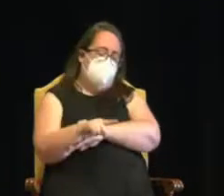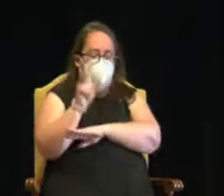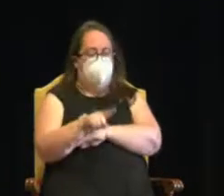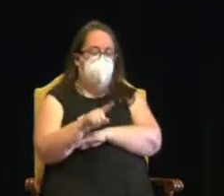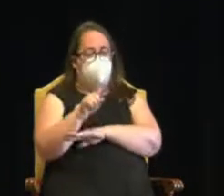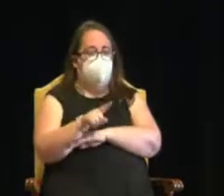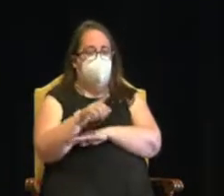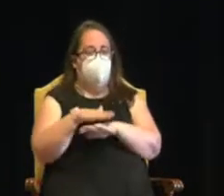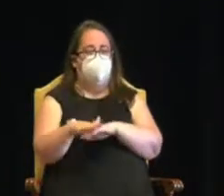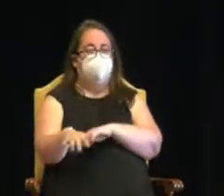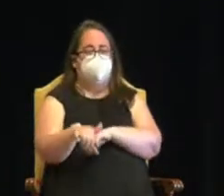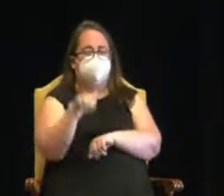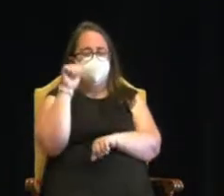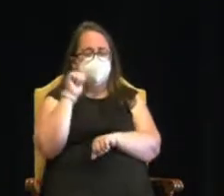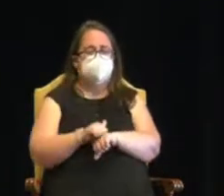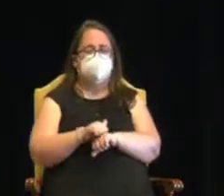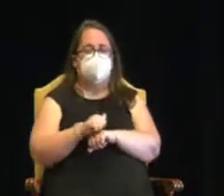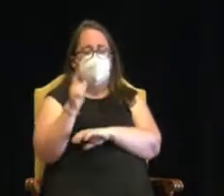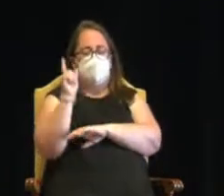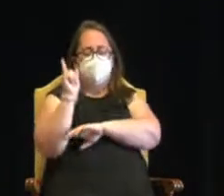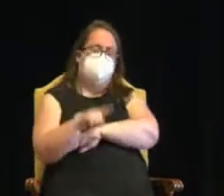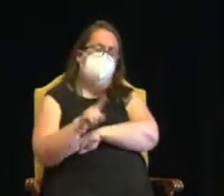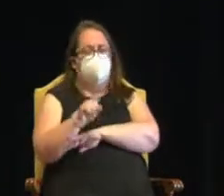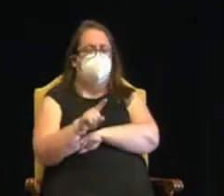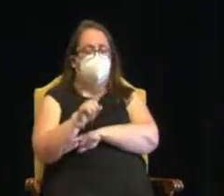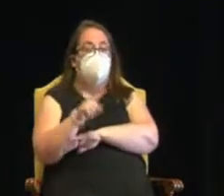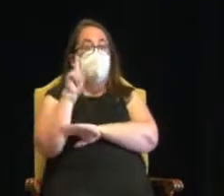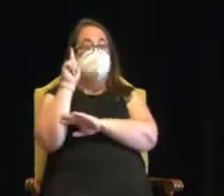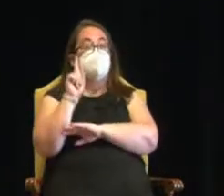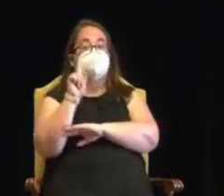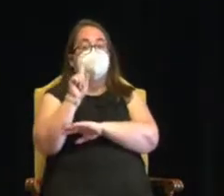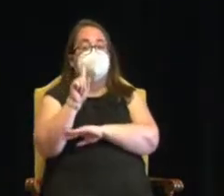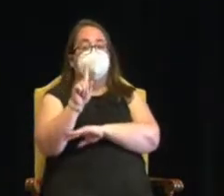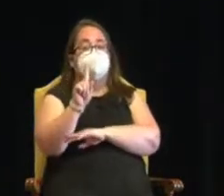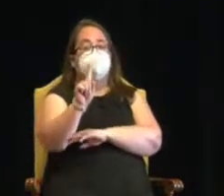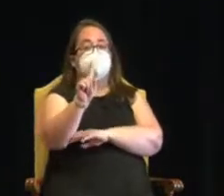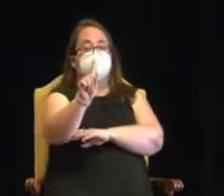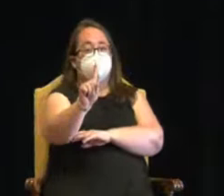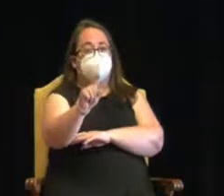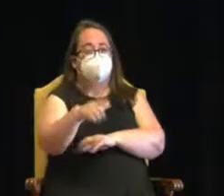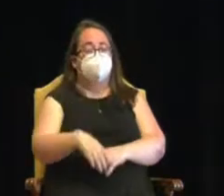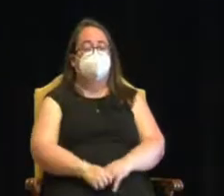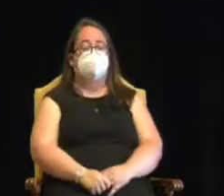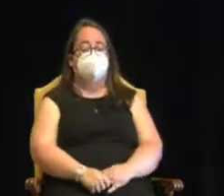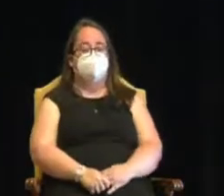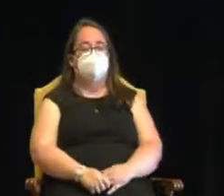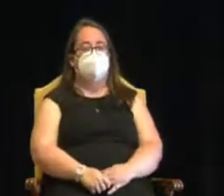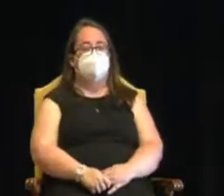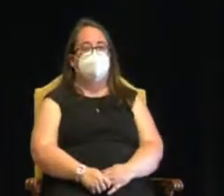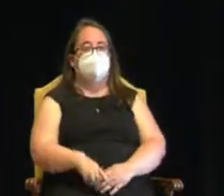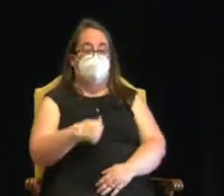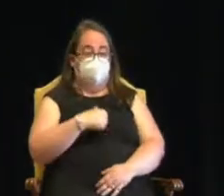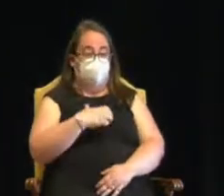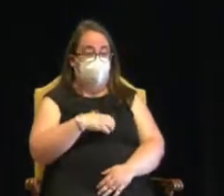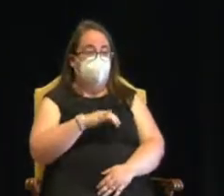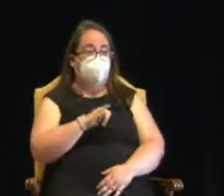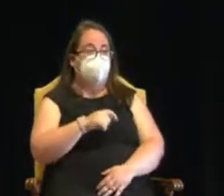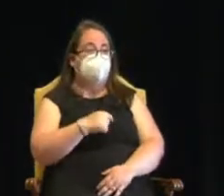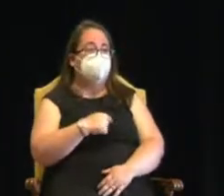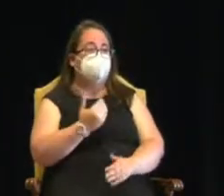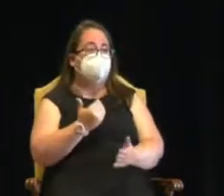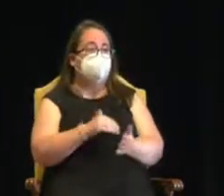on concrete, just like boom, up, kept running. I was like, oh, I wish I were that person